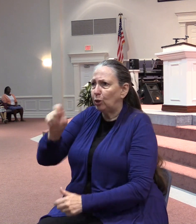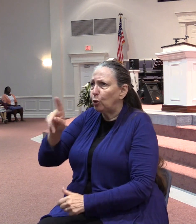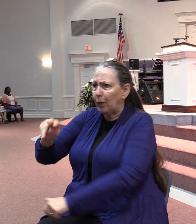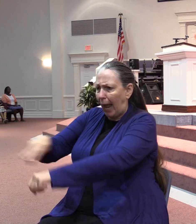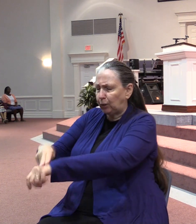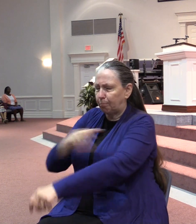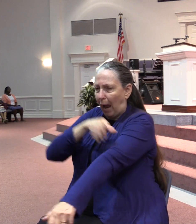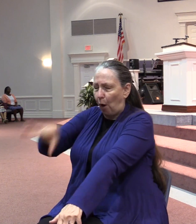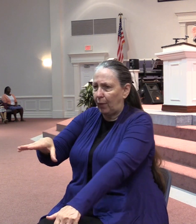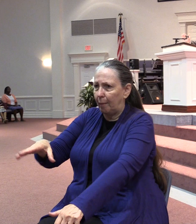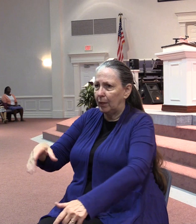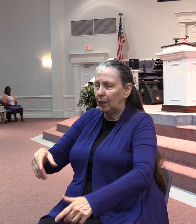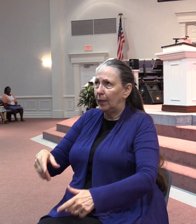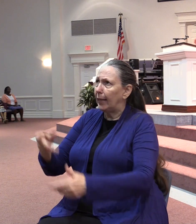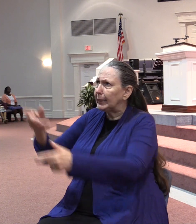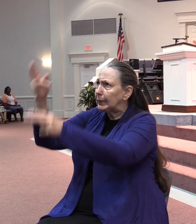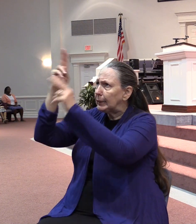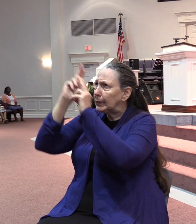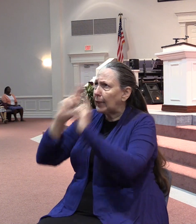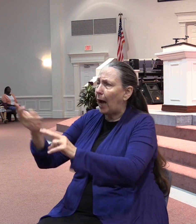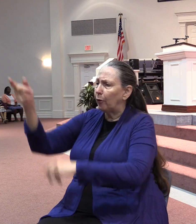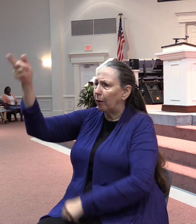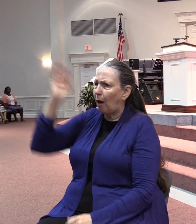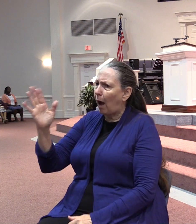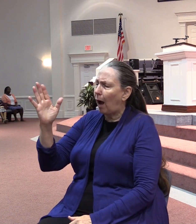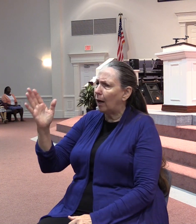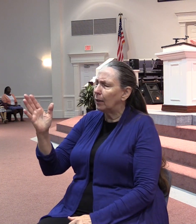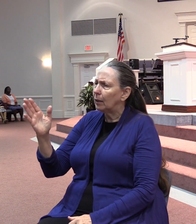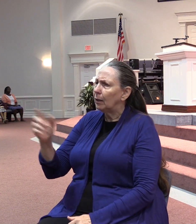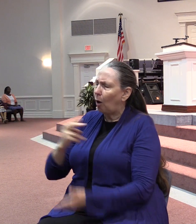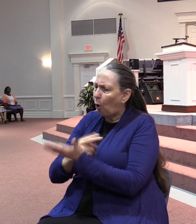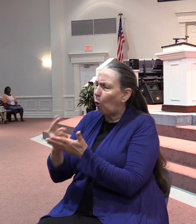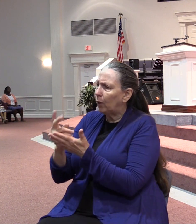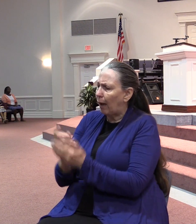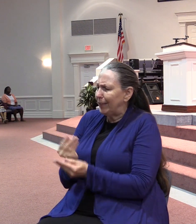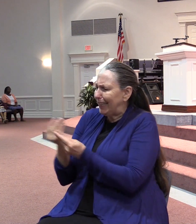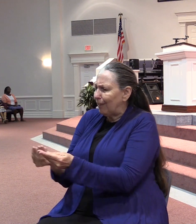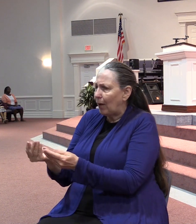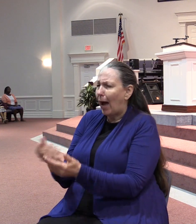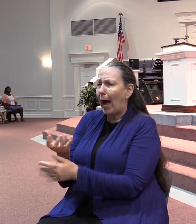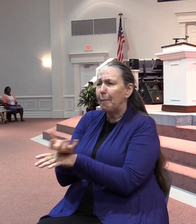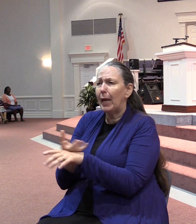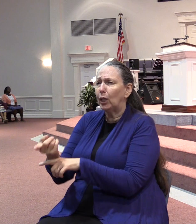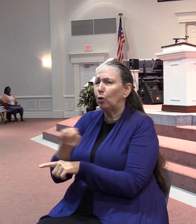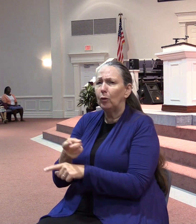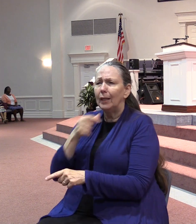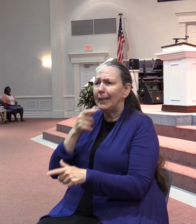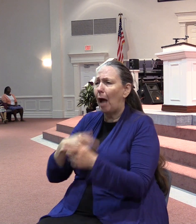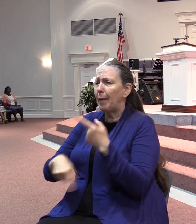supernatural, something that is godly, and something that is holy. I beg you, let's